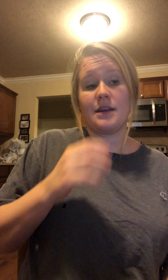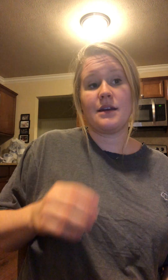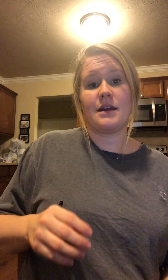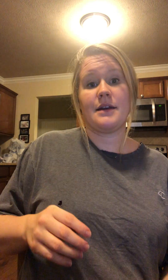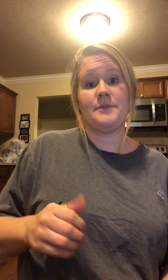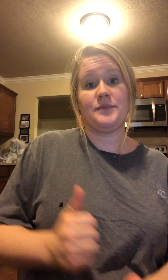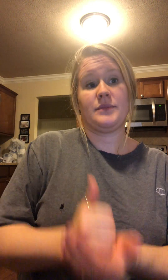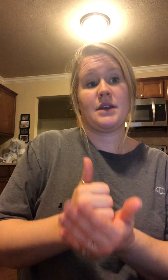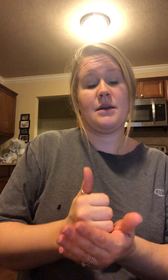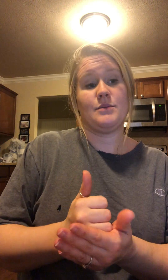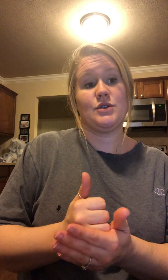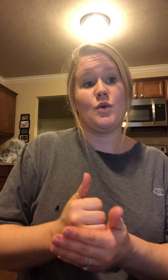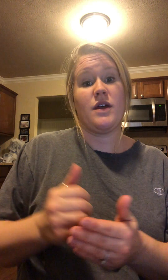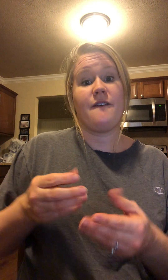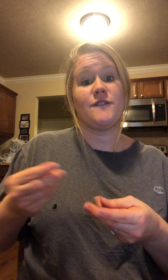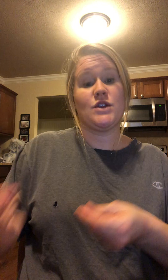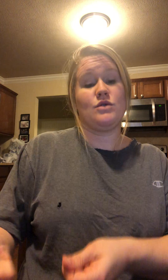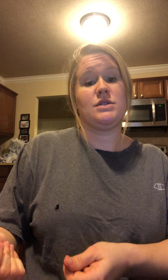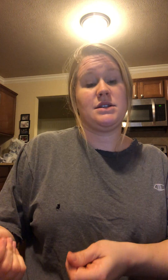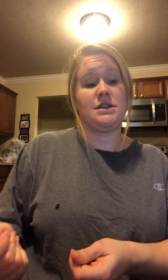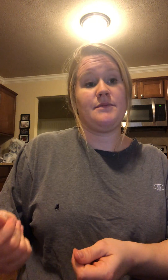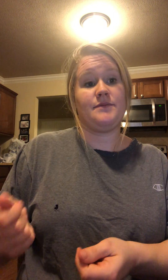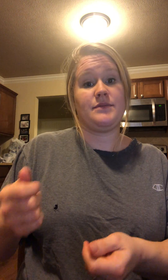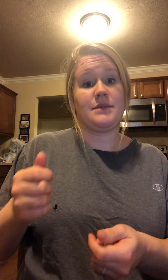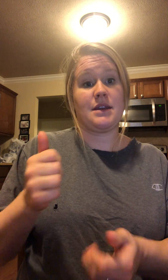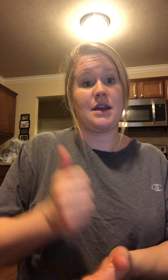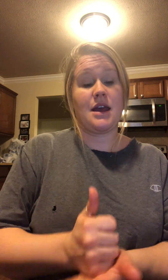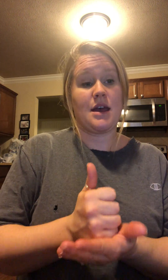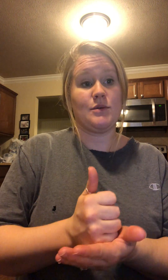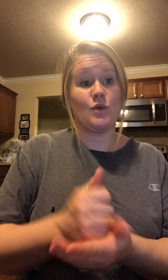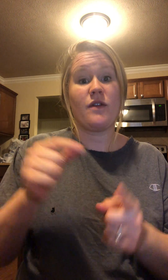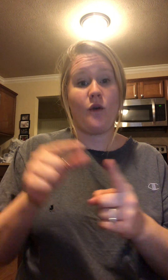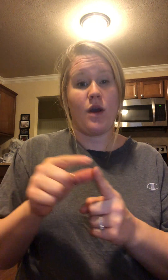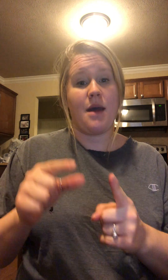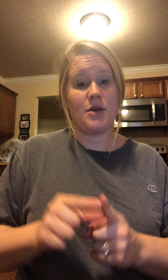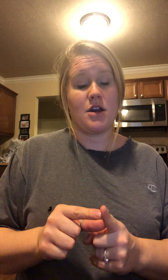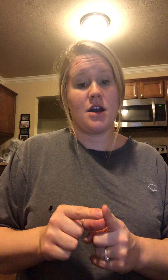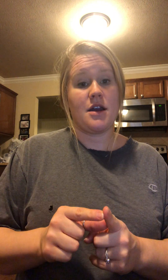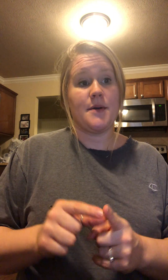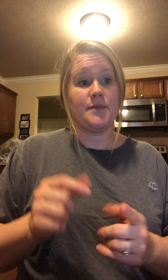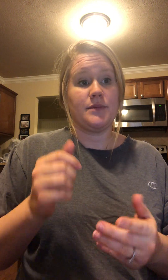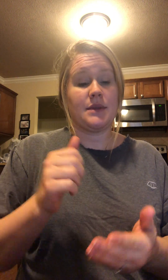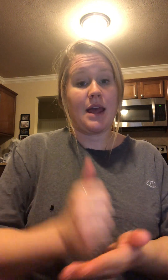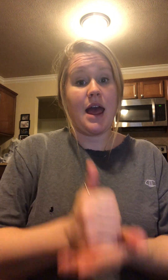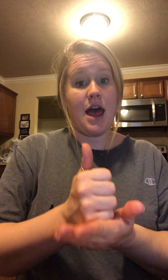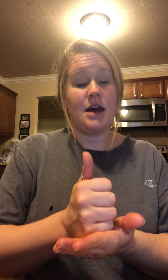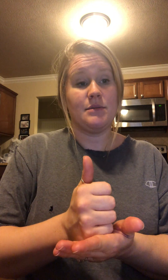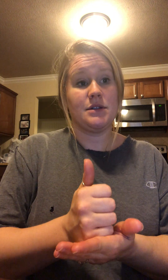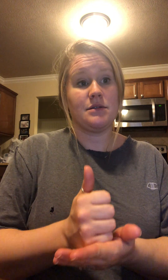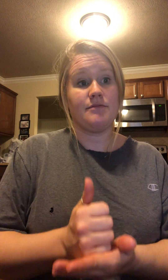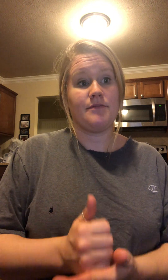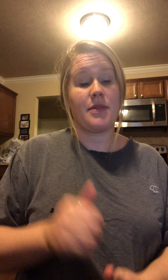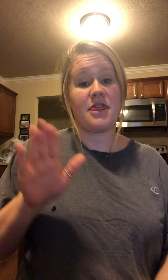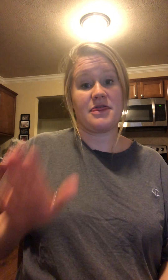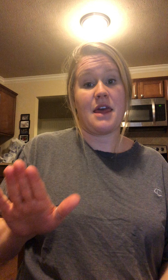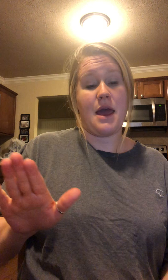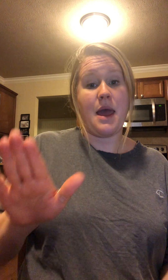fluency. It helps them with their vocabulary. It helps them become better readers.